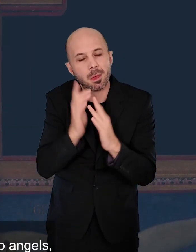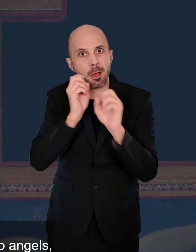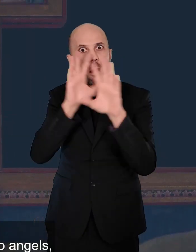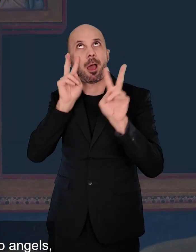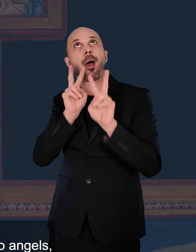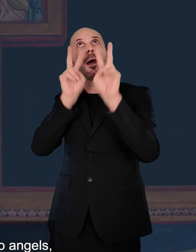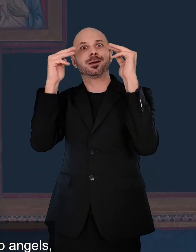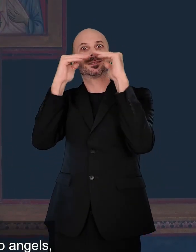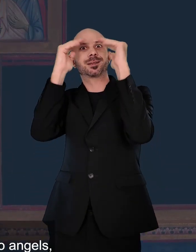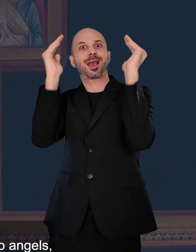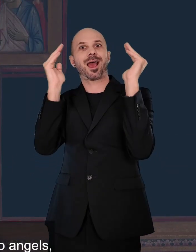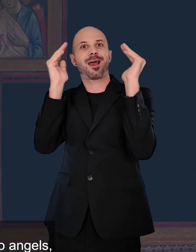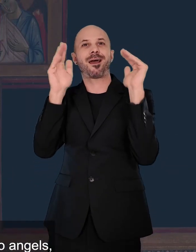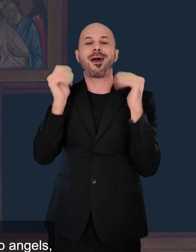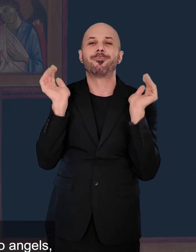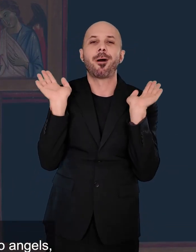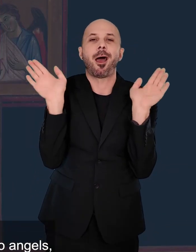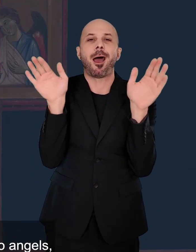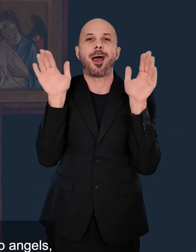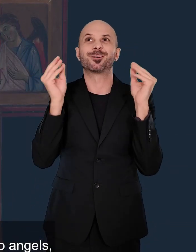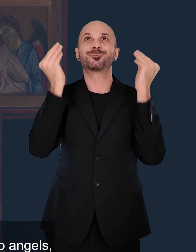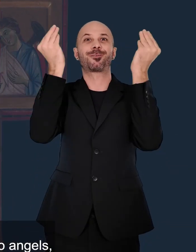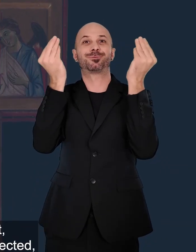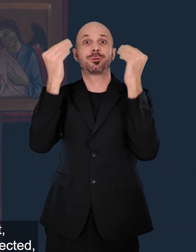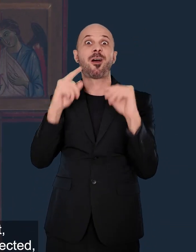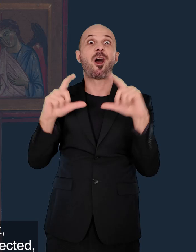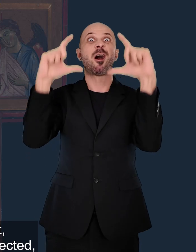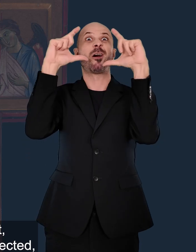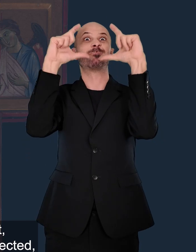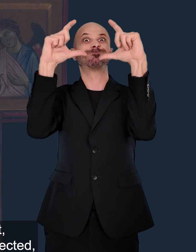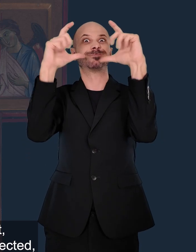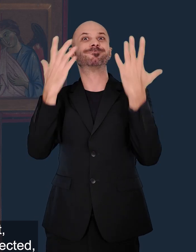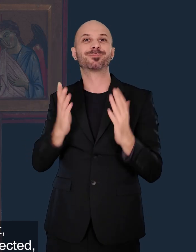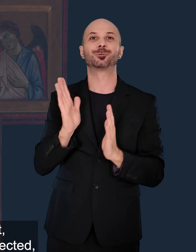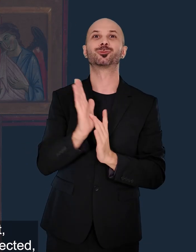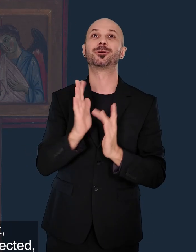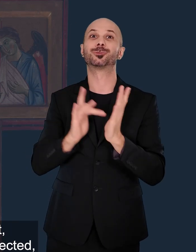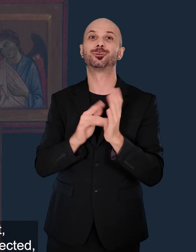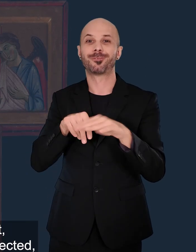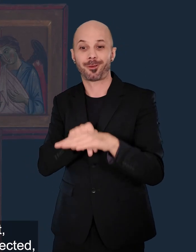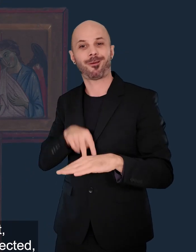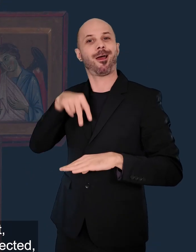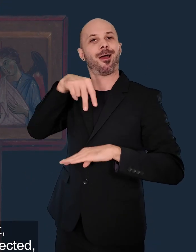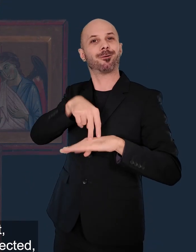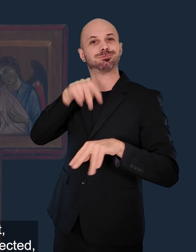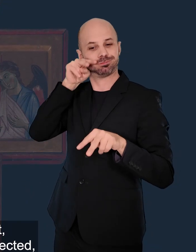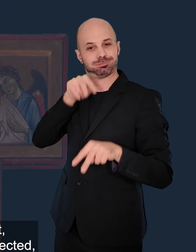arms outstretched towards the heavens, between two angels, and in the uppermost part, a tondo depicting Christ